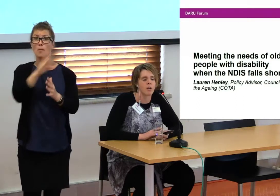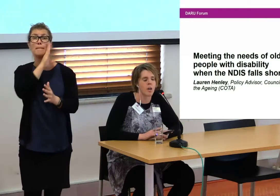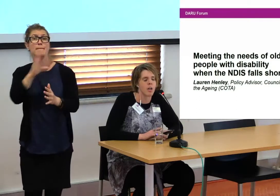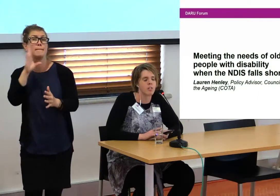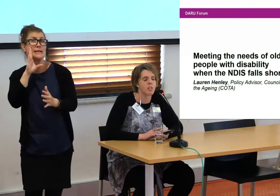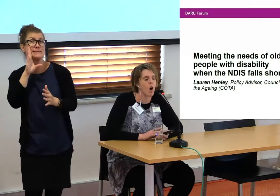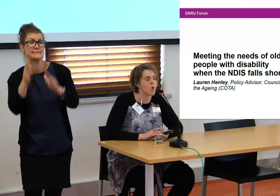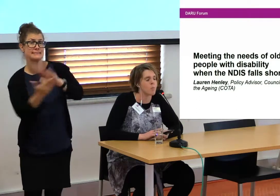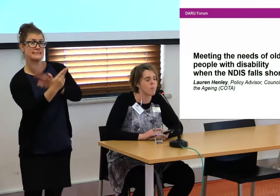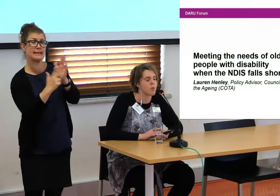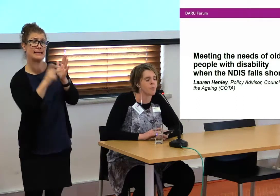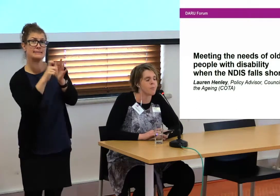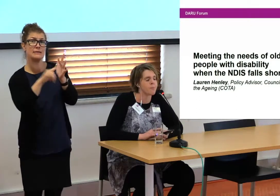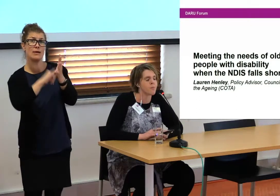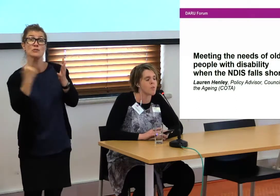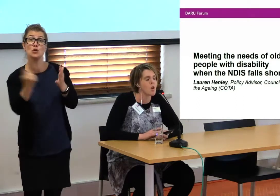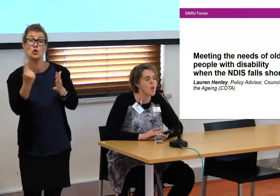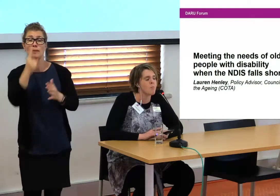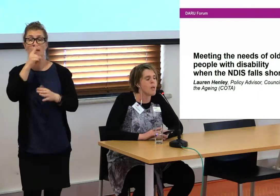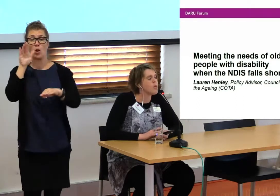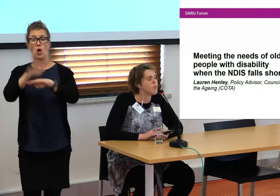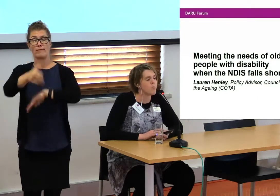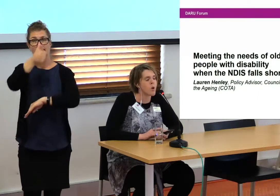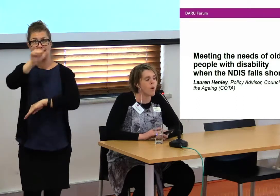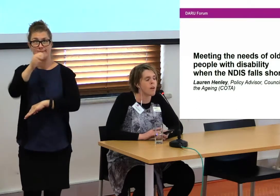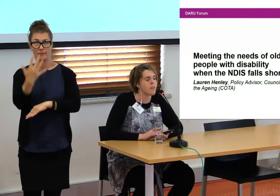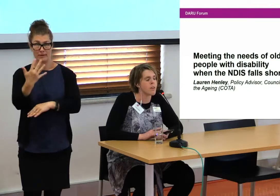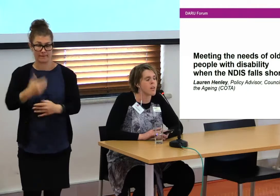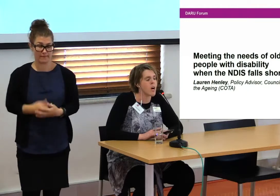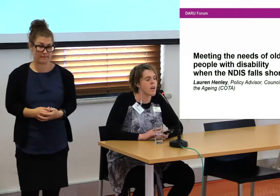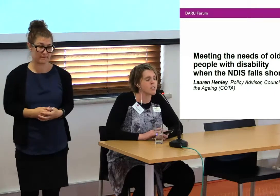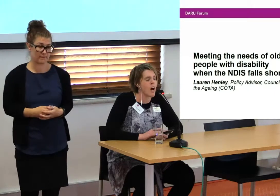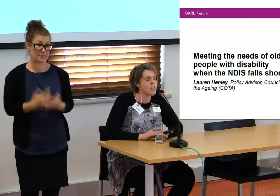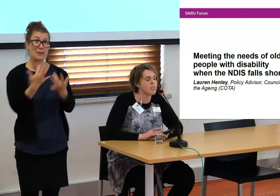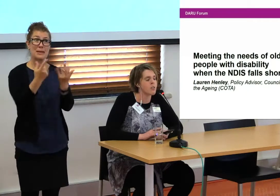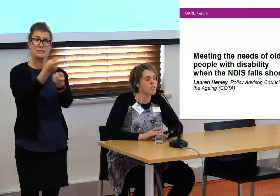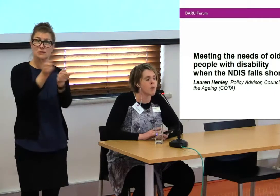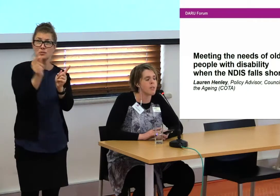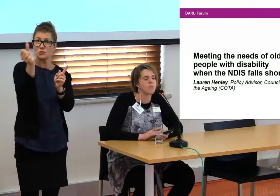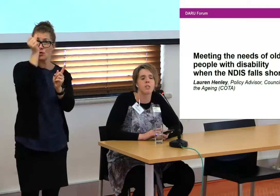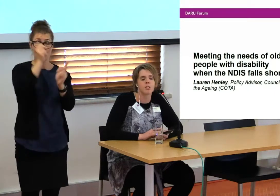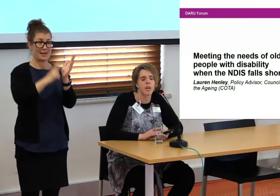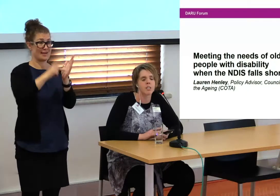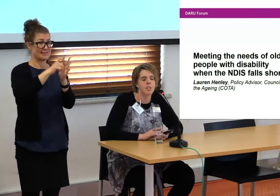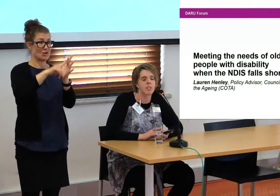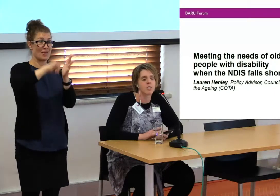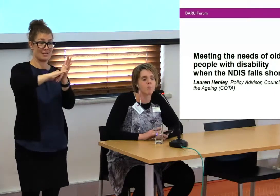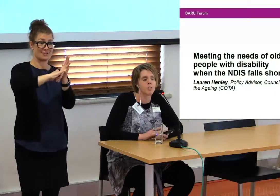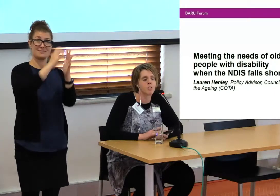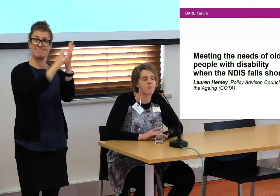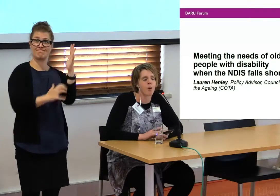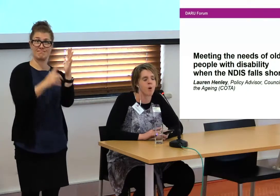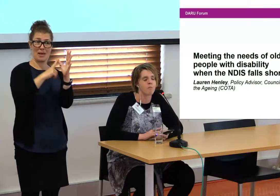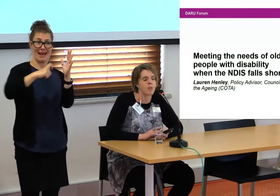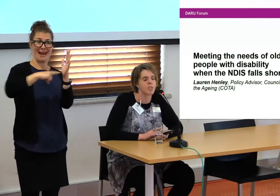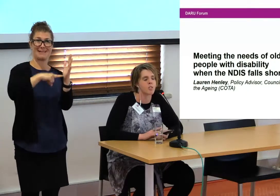the NDIS are older people. Many of you will be aware that the NDIS Act, that piece of legislation that establishes